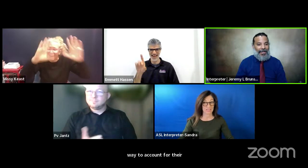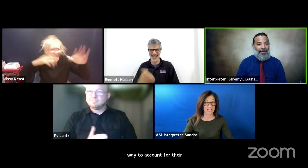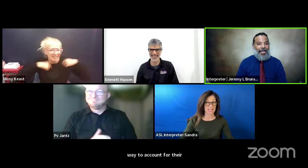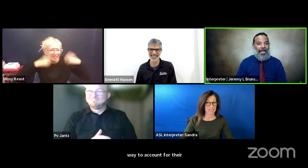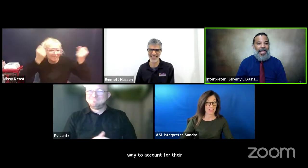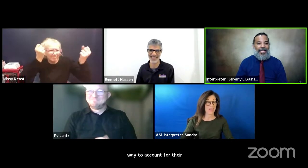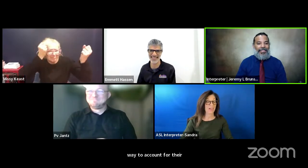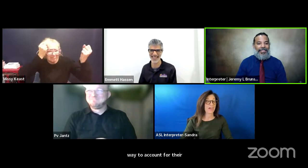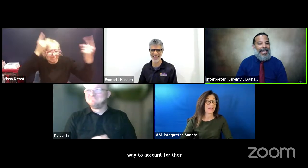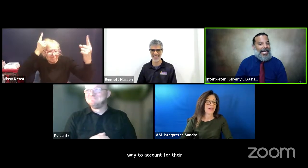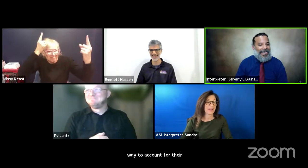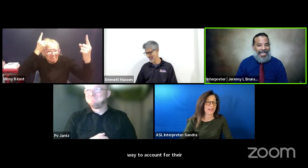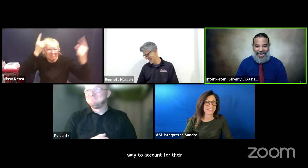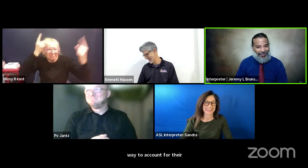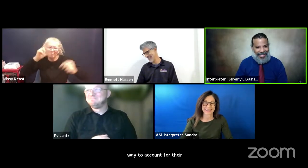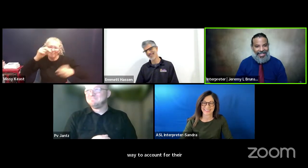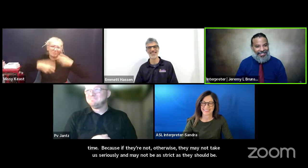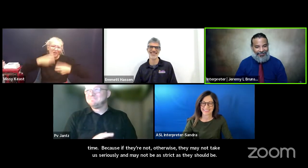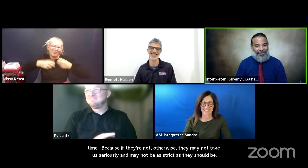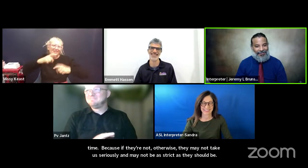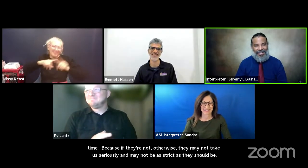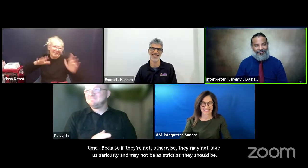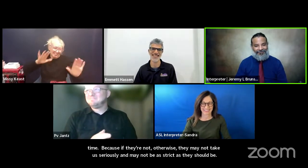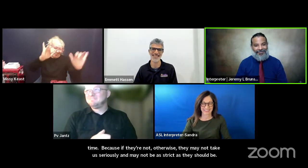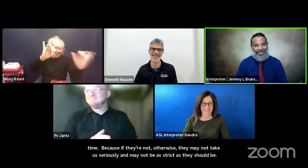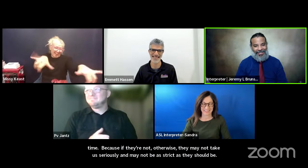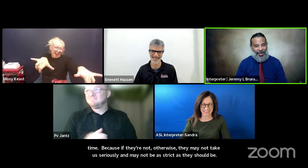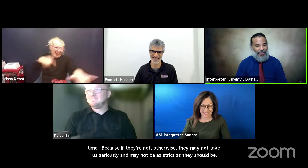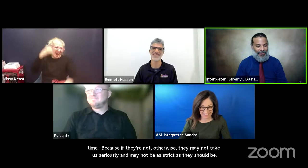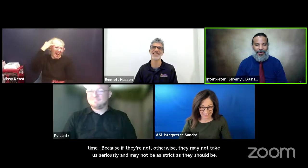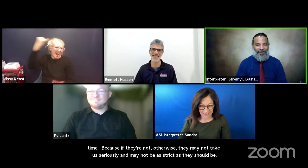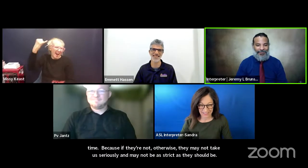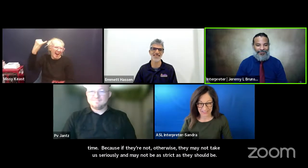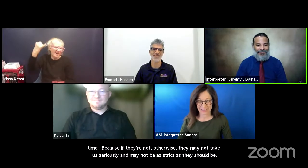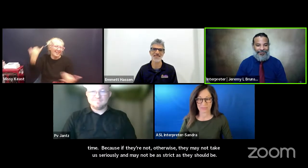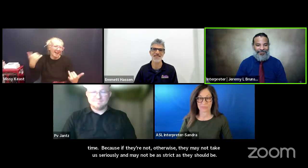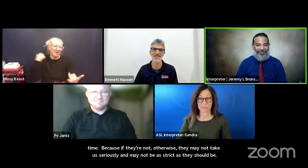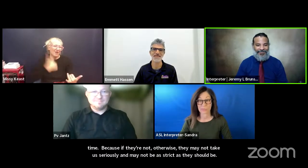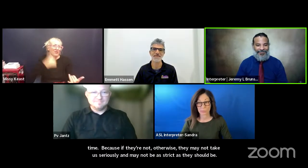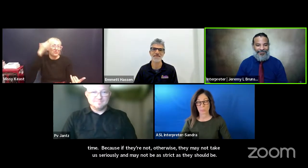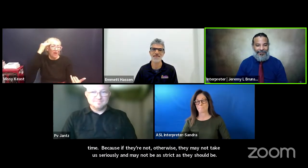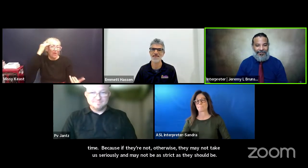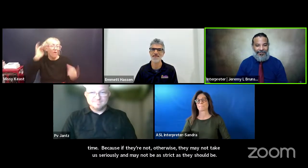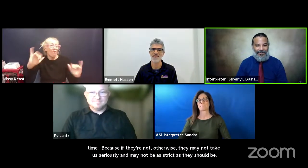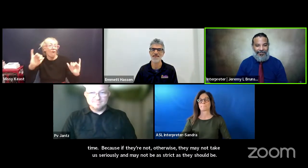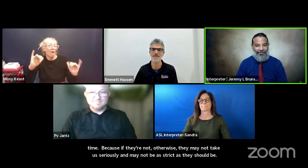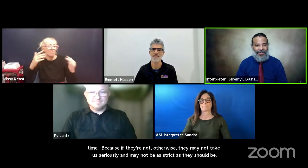This is Emmett, and I can't answer that, but right. That's the problem everywhere.